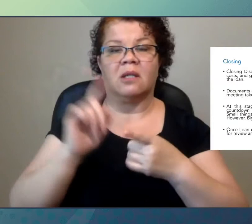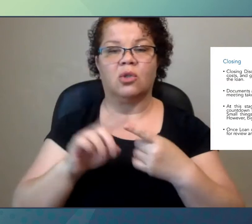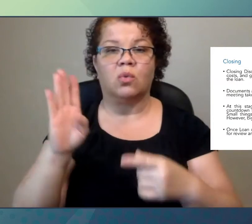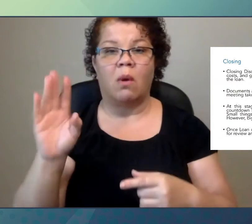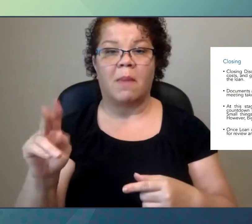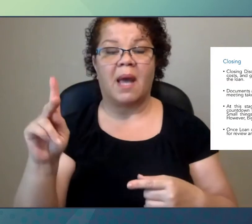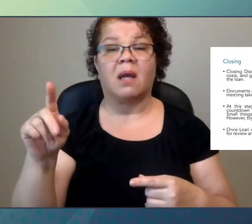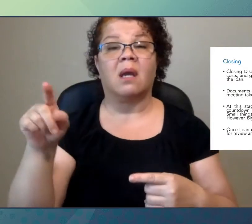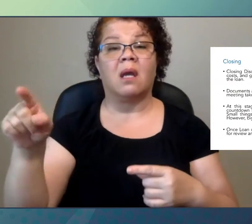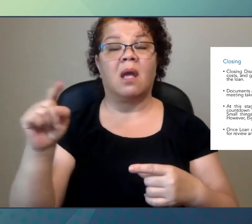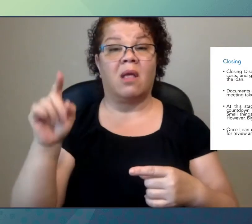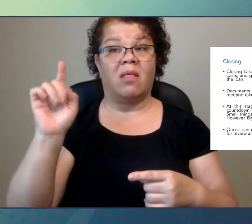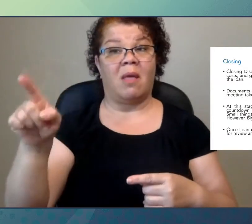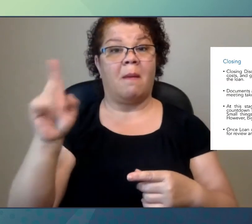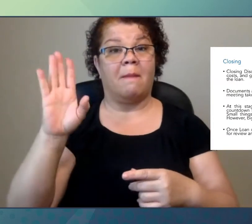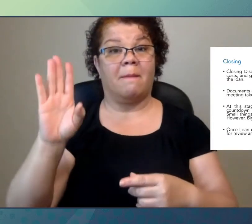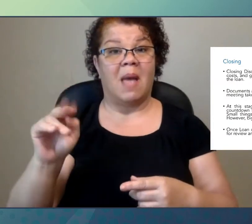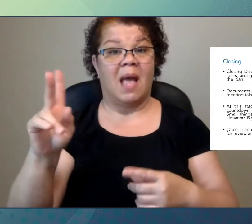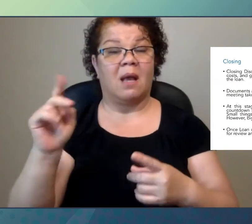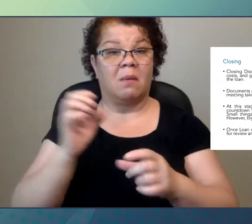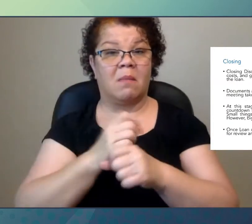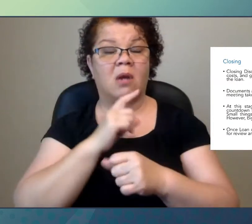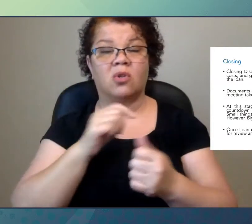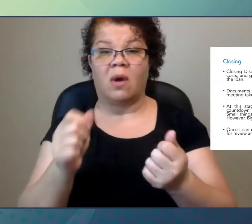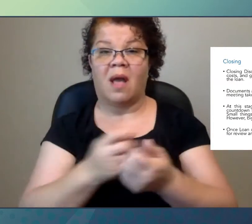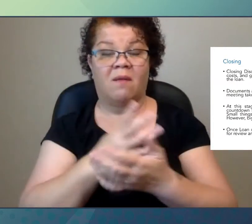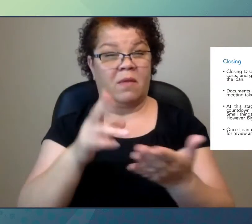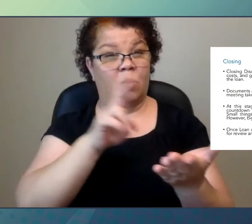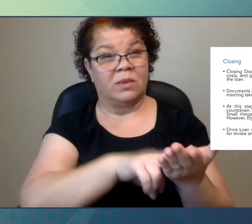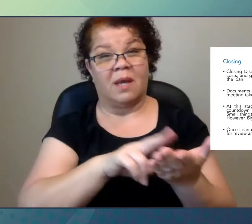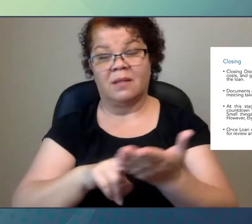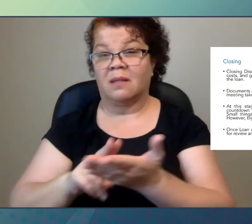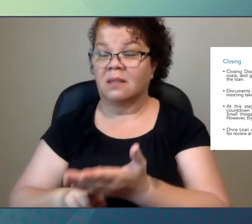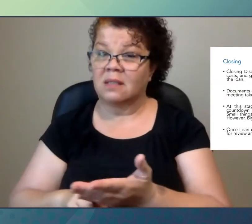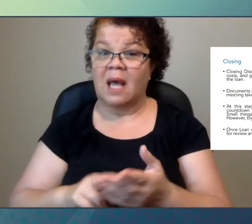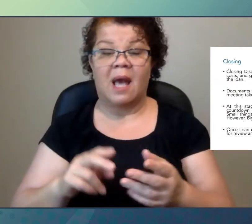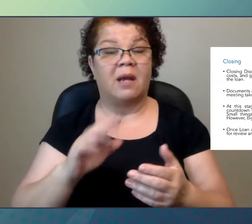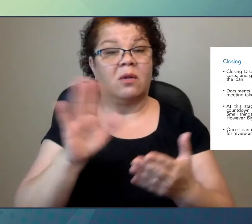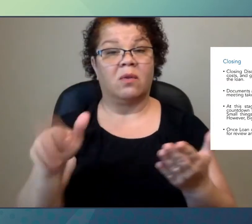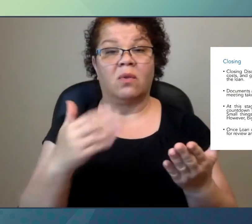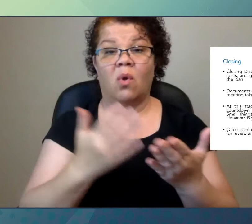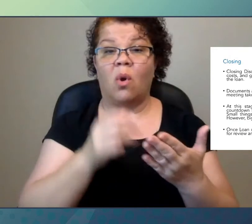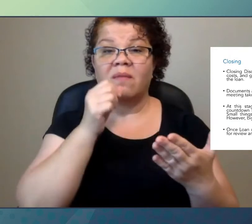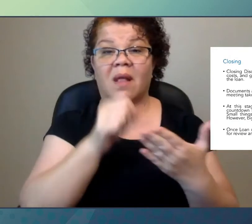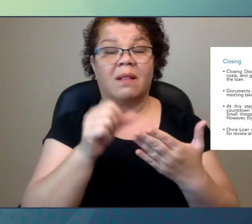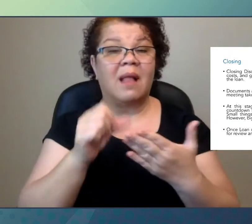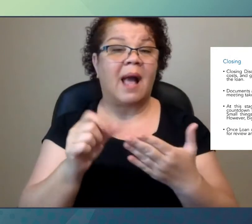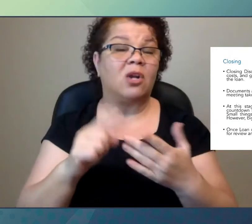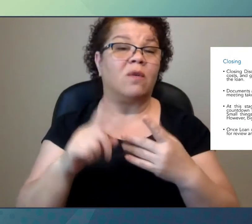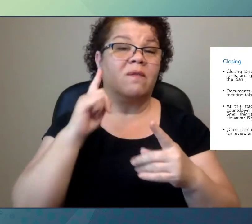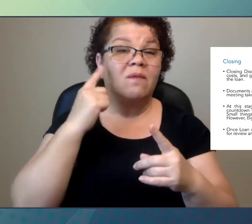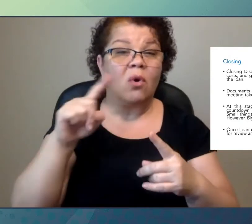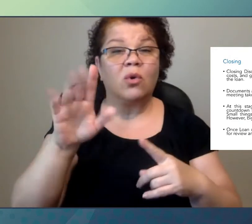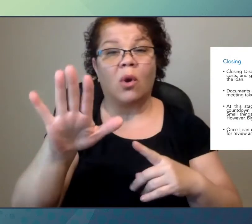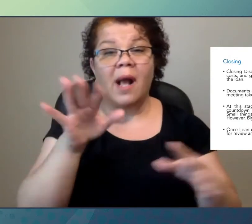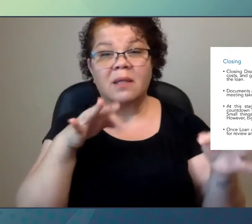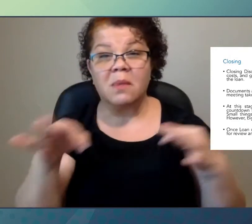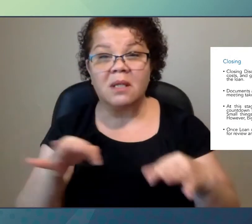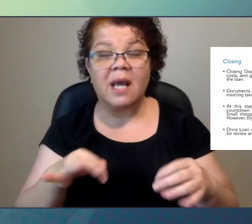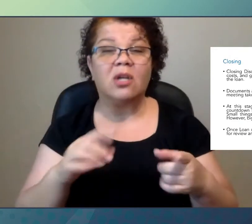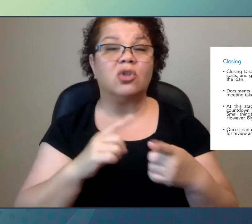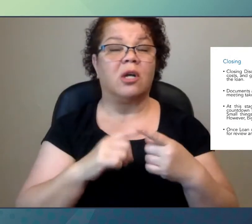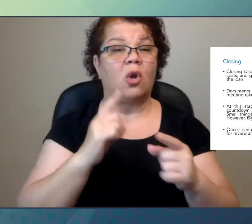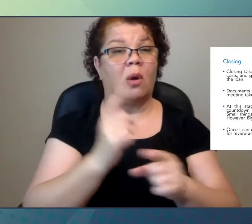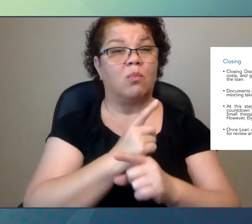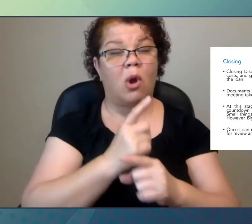to make sure every page was signed where it needed to be, that all of those letters of explanations were properly